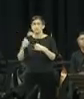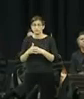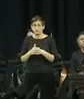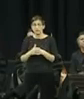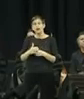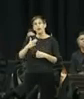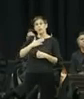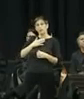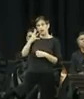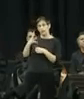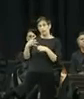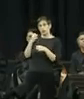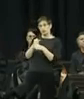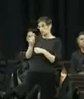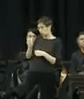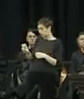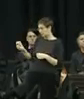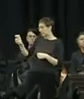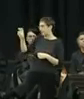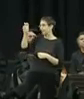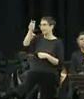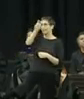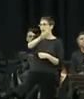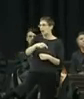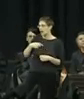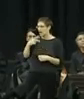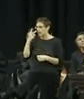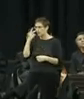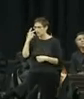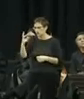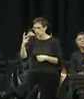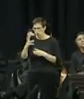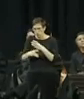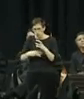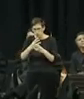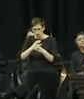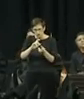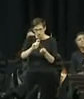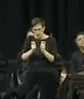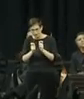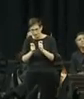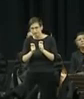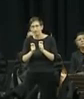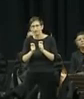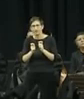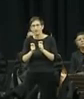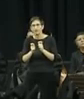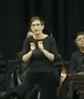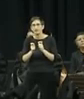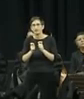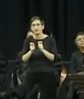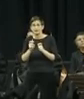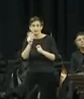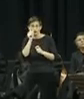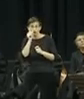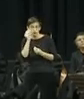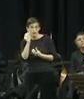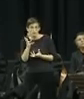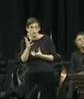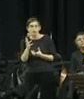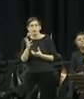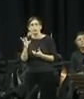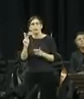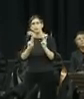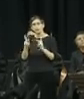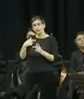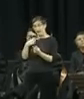world, I felt and saw our civilization shift. And here's the secret. The people that I met along the way